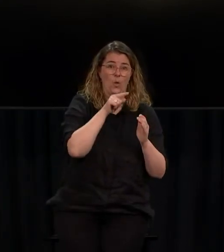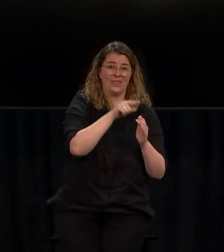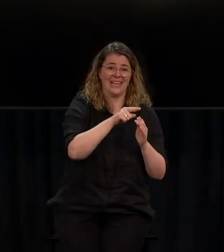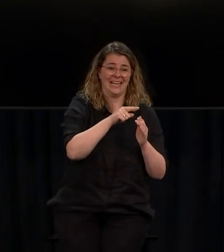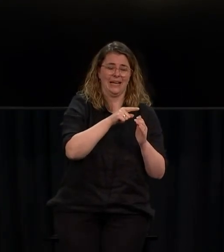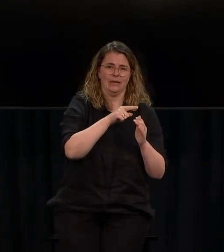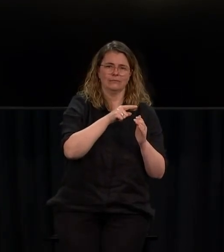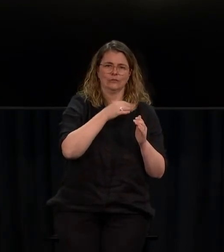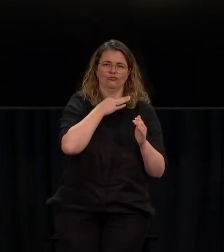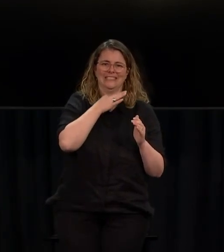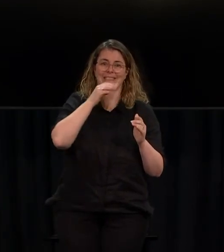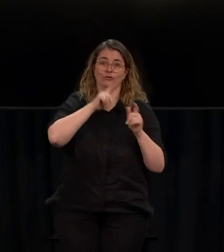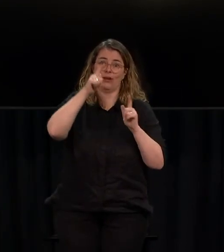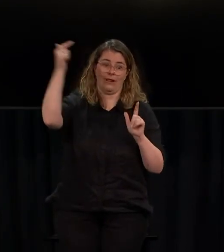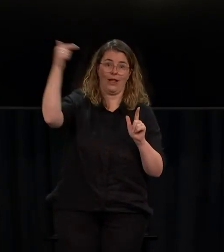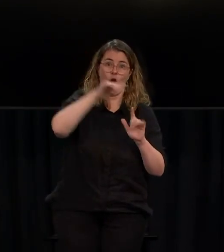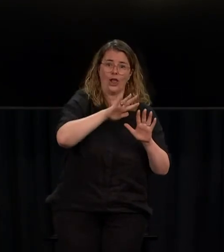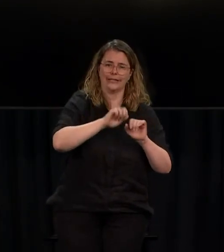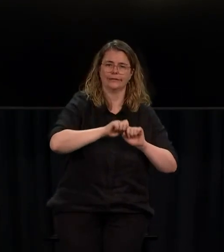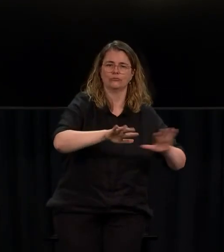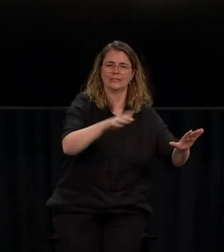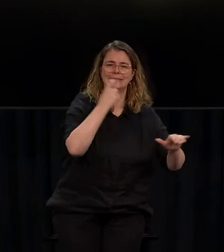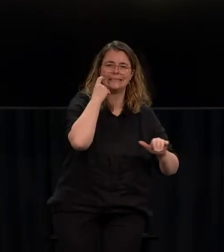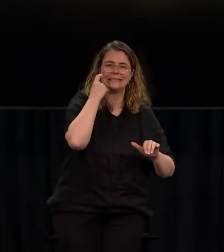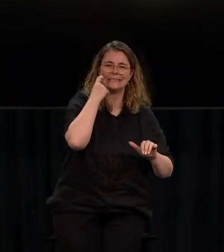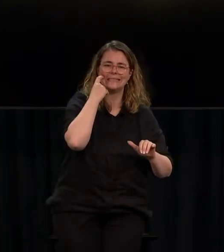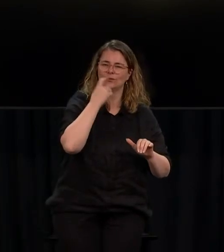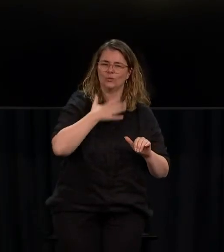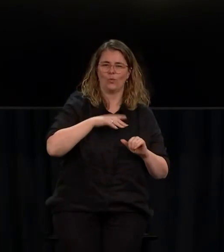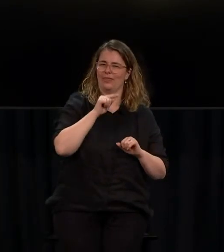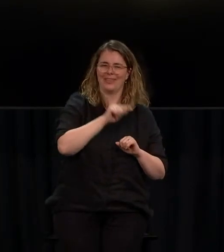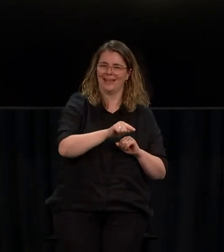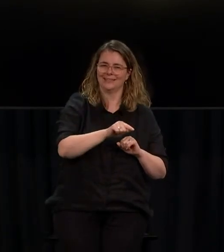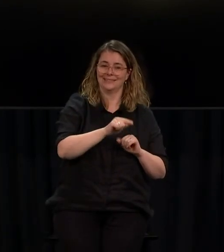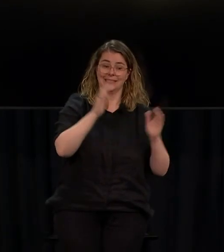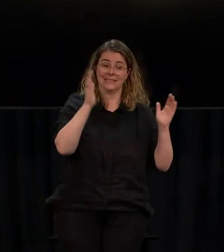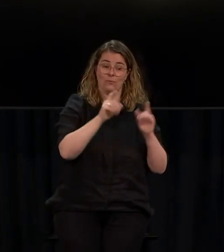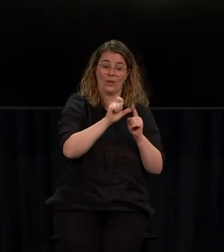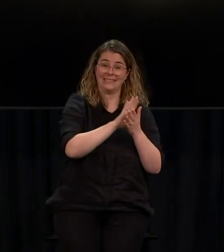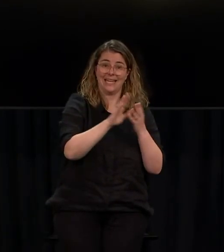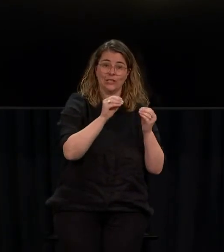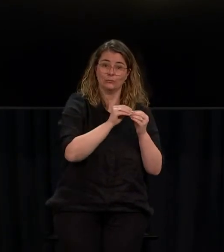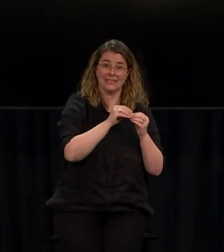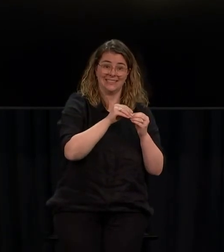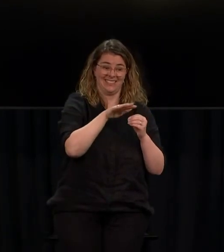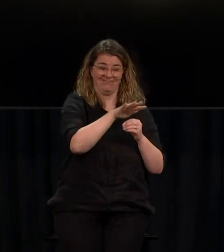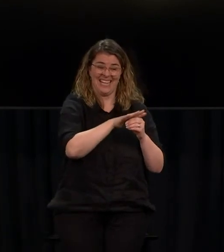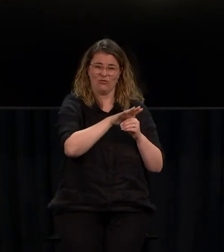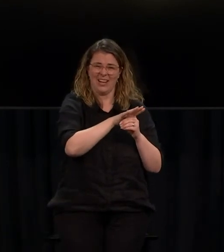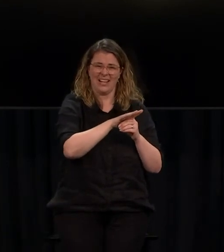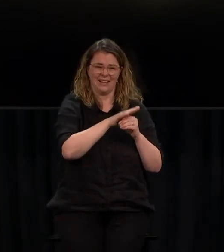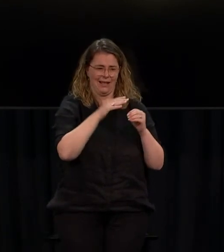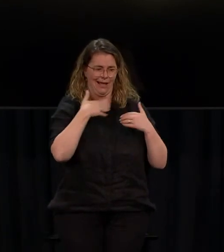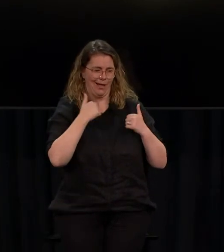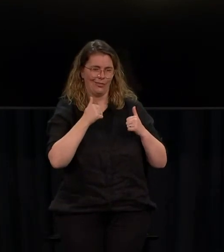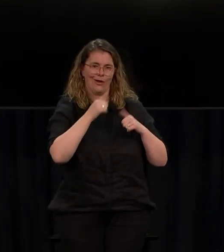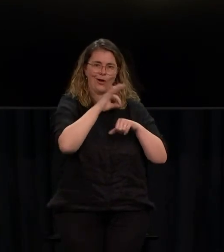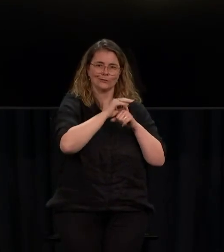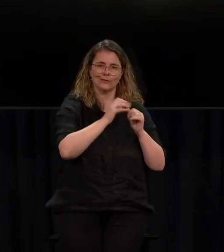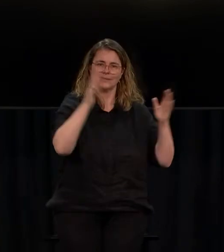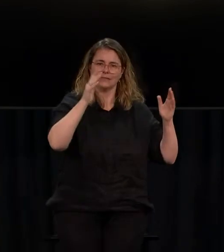rates, because that will really hit hard in those, and often those smaller DHBs don't have the health system, the